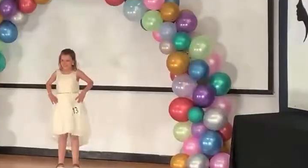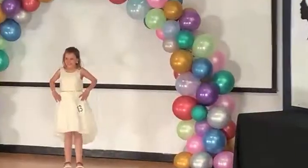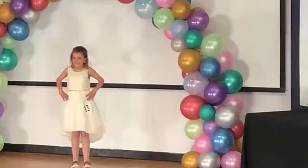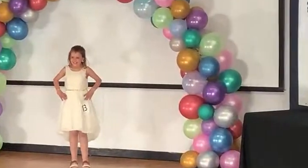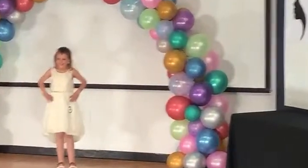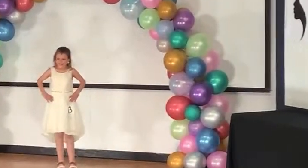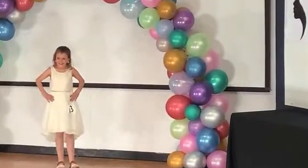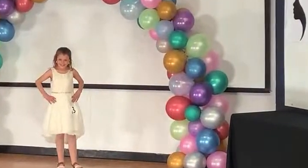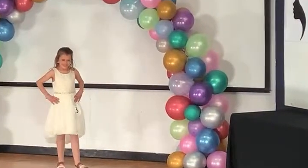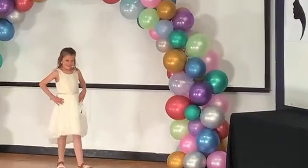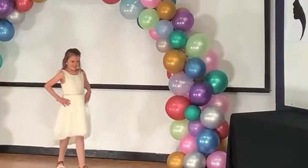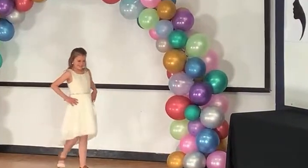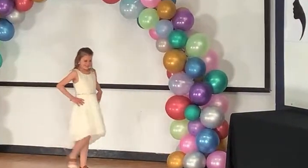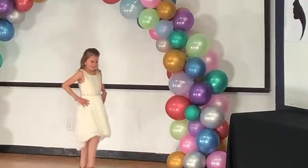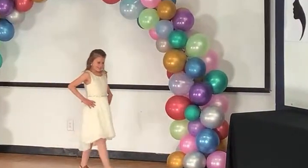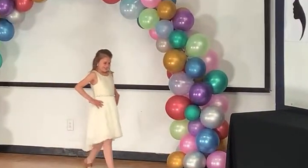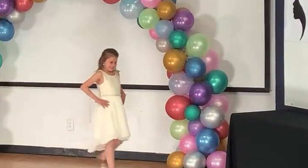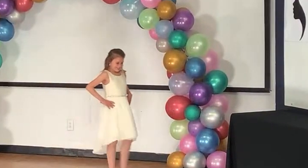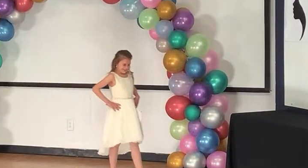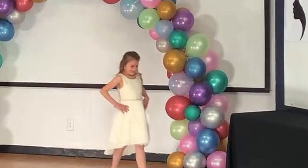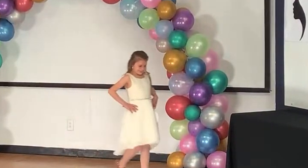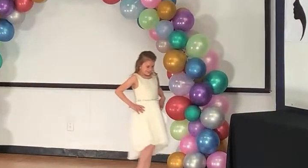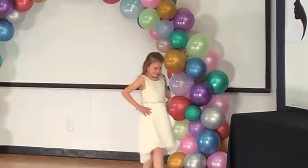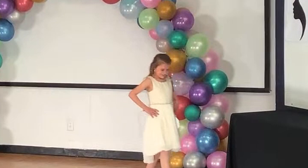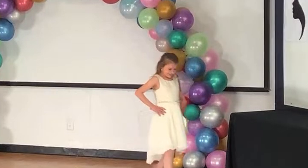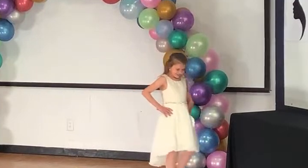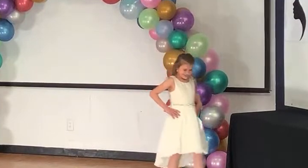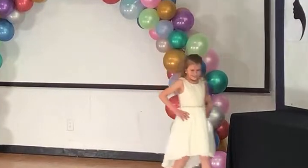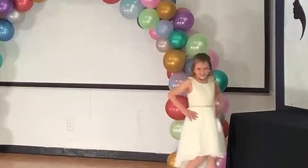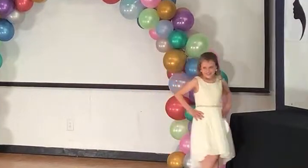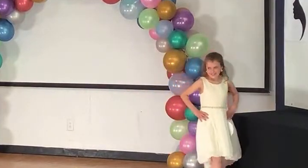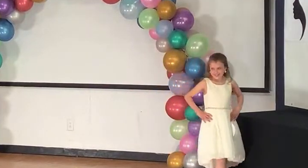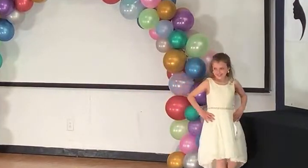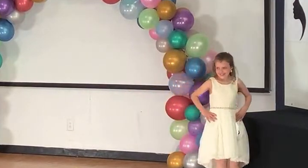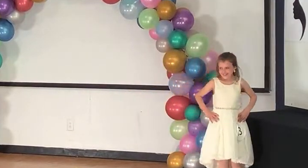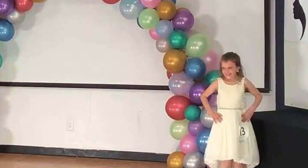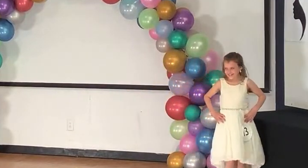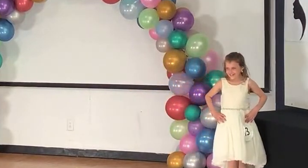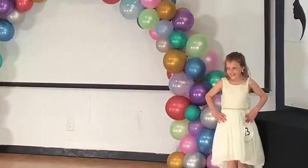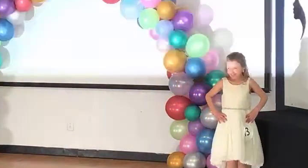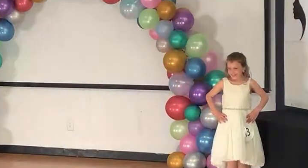Thank you.